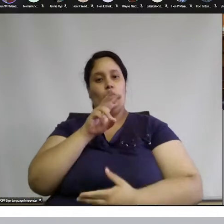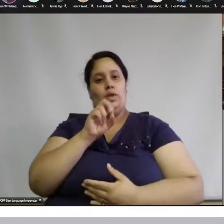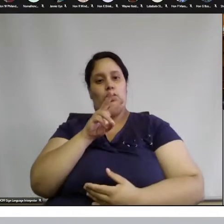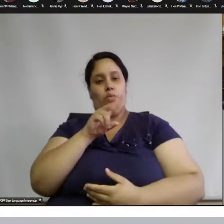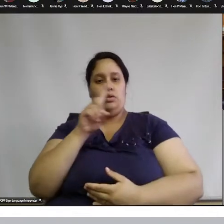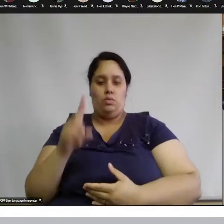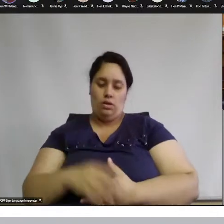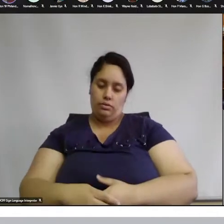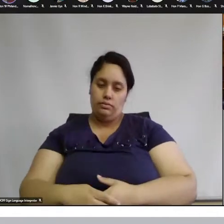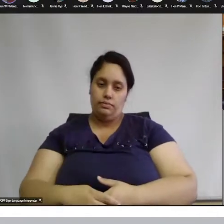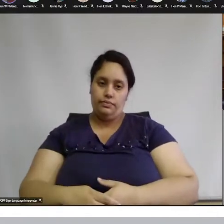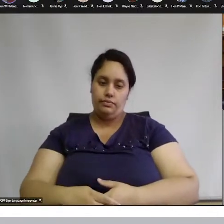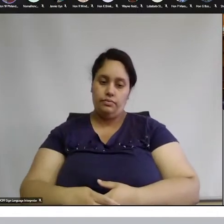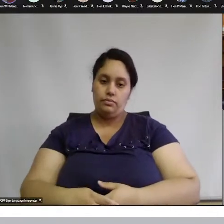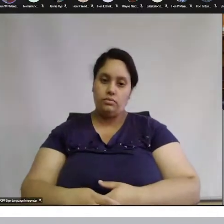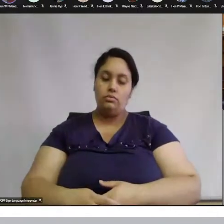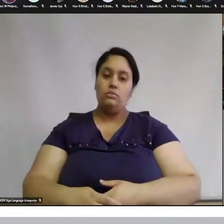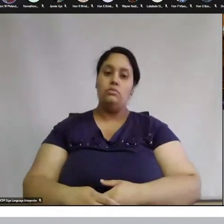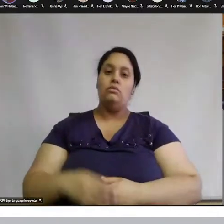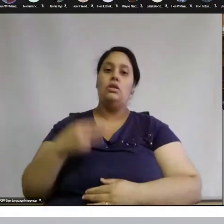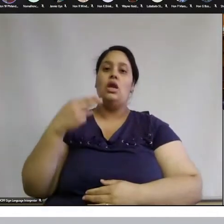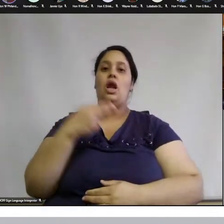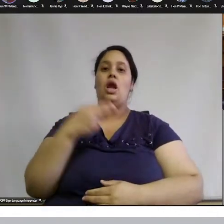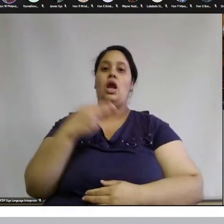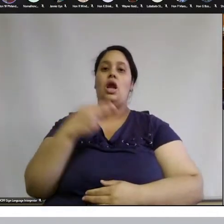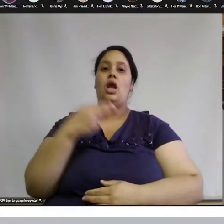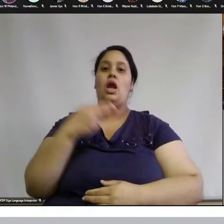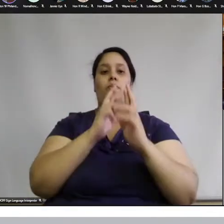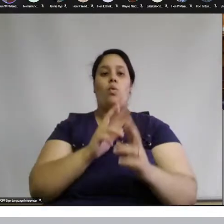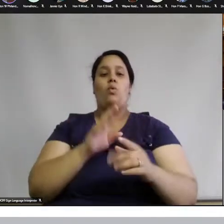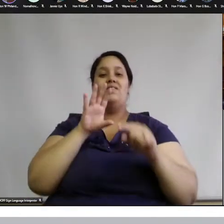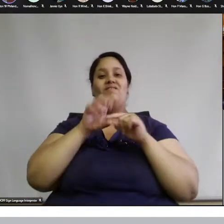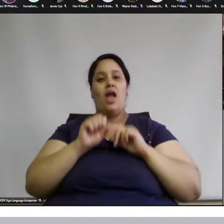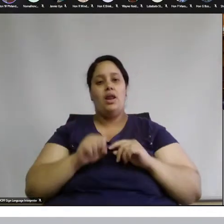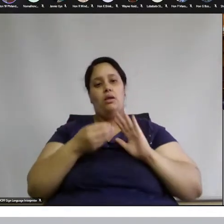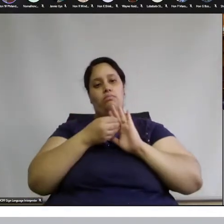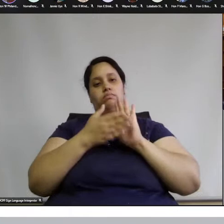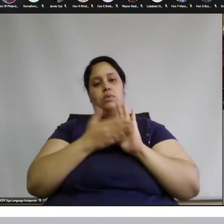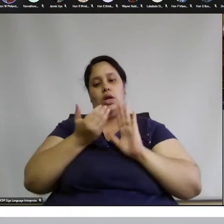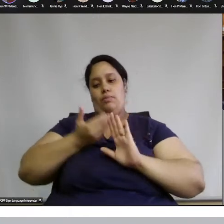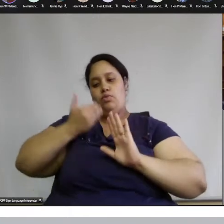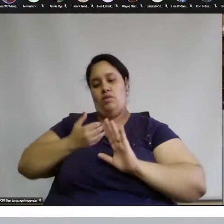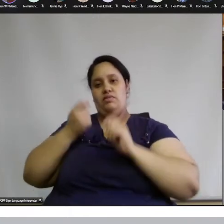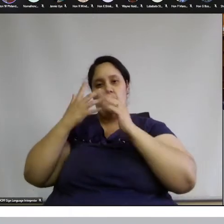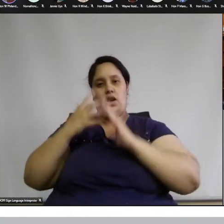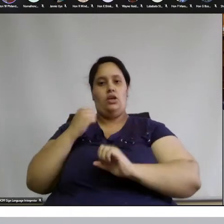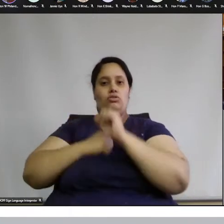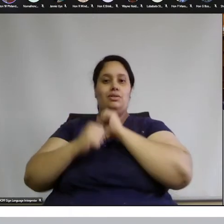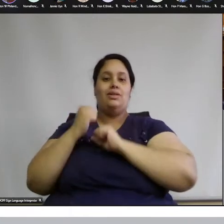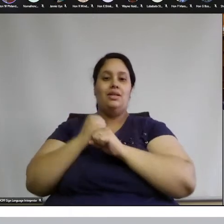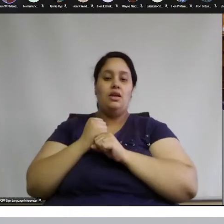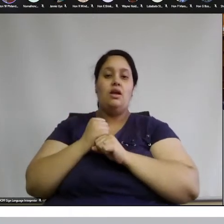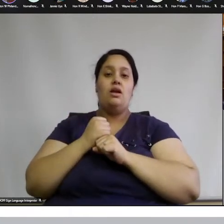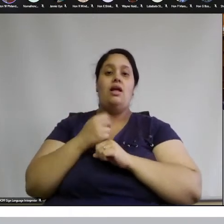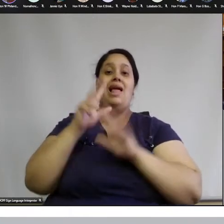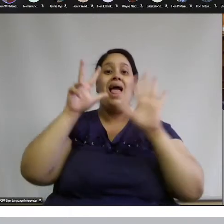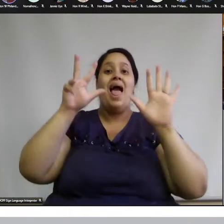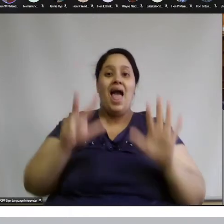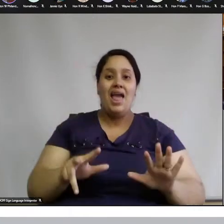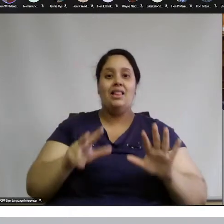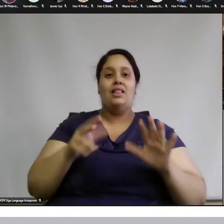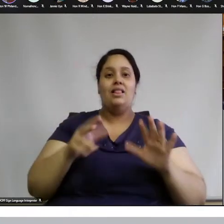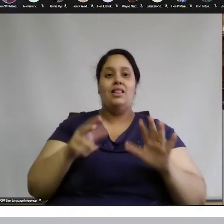2021. In the AG's report in findings of the previous financial year, for the 8 other